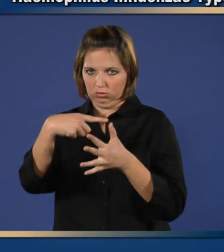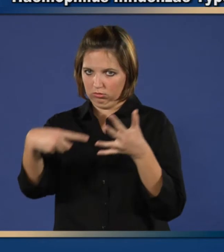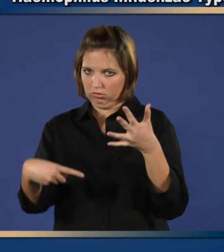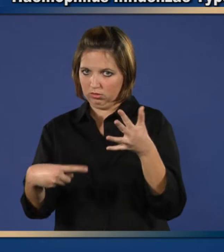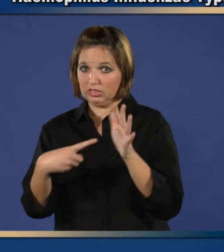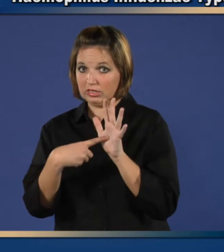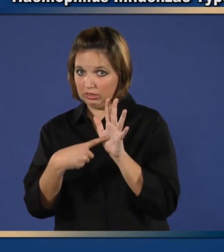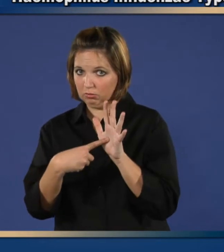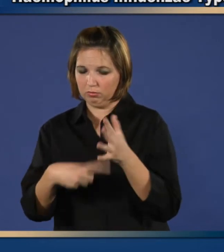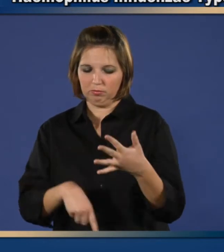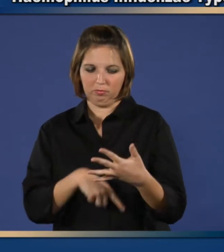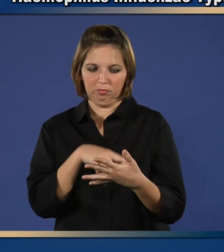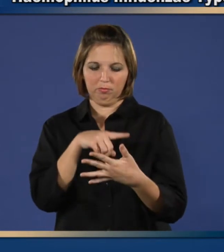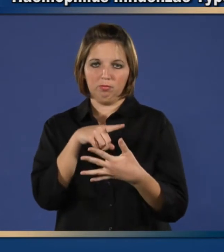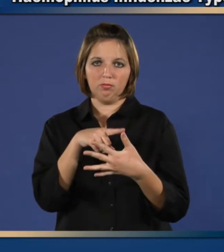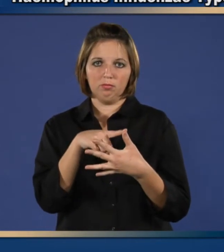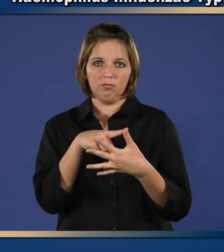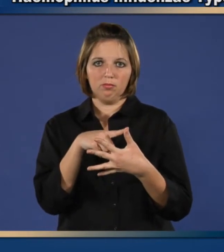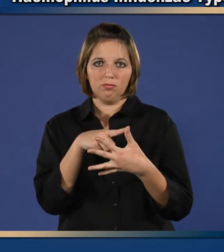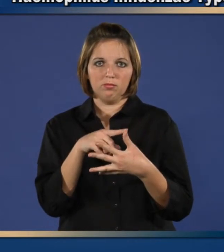These conditions include